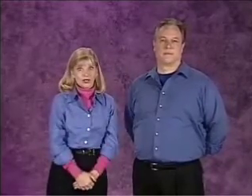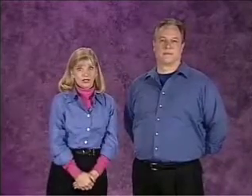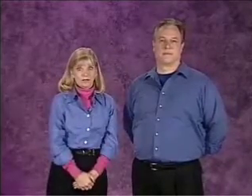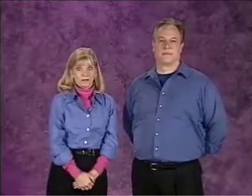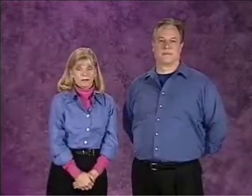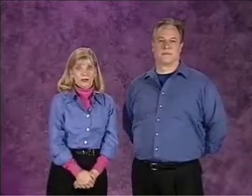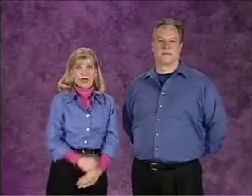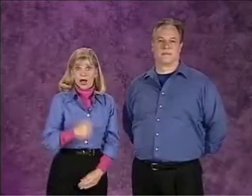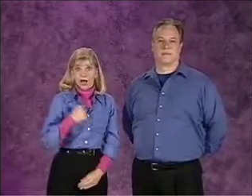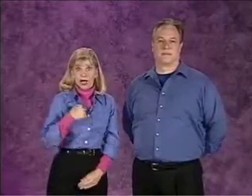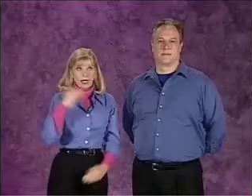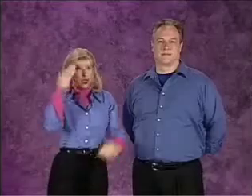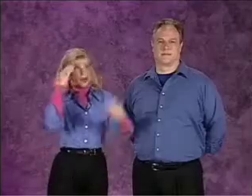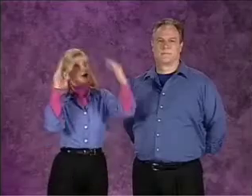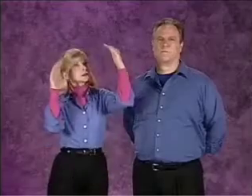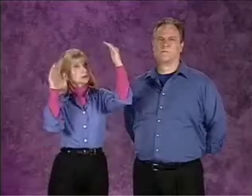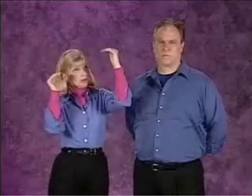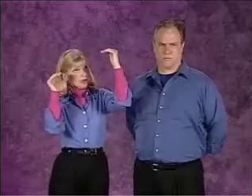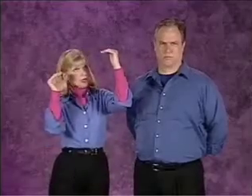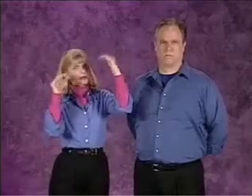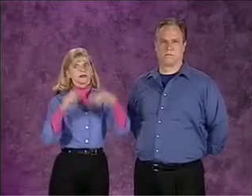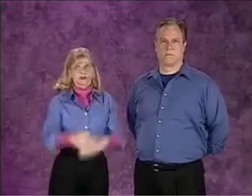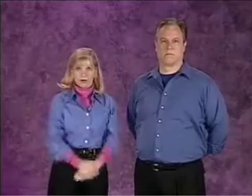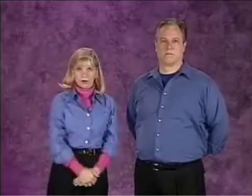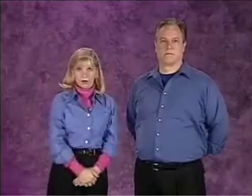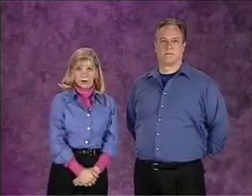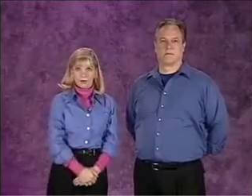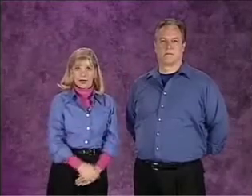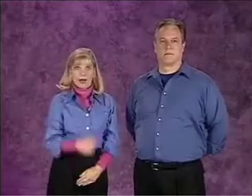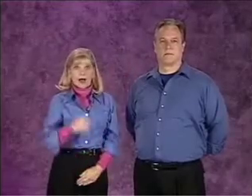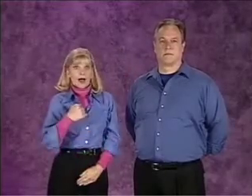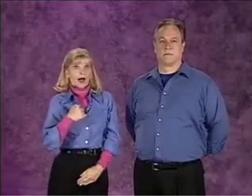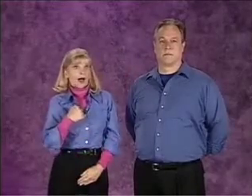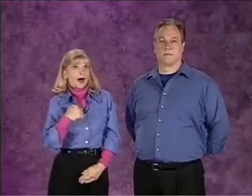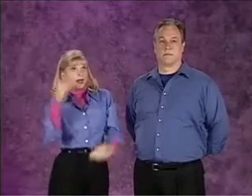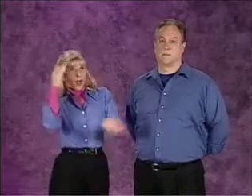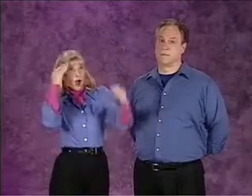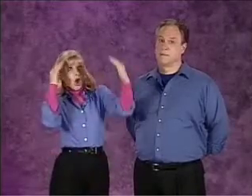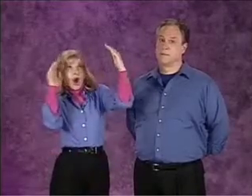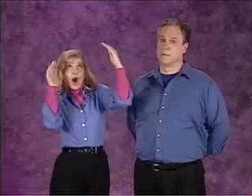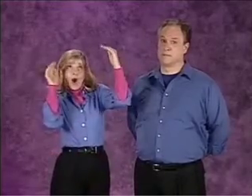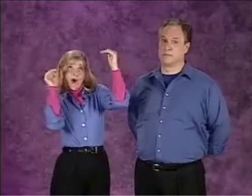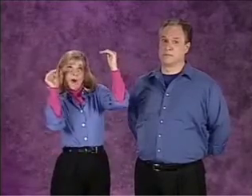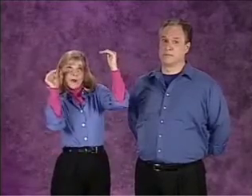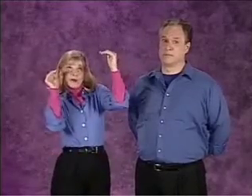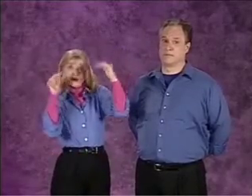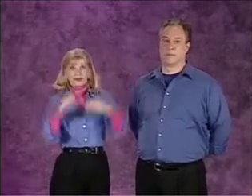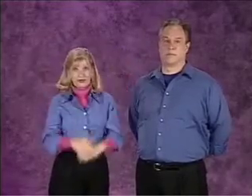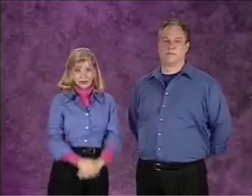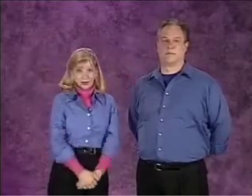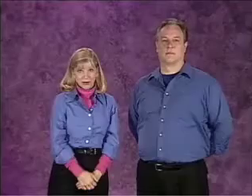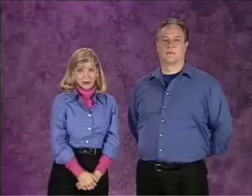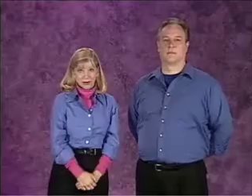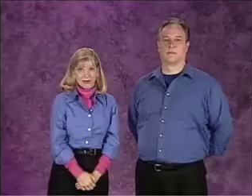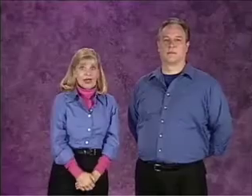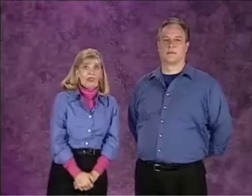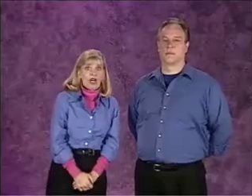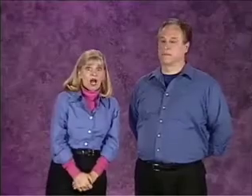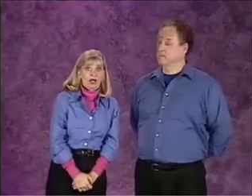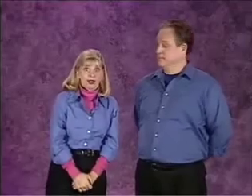cooperation. I expect snow. I hope for snow. The